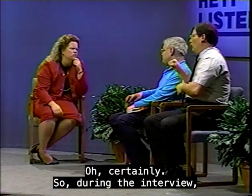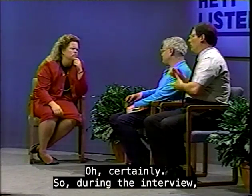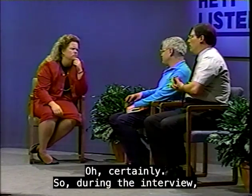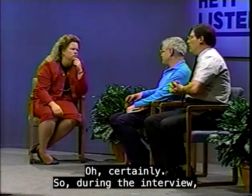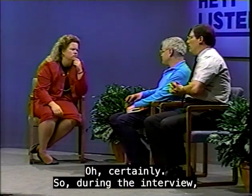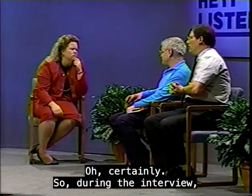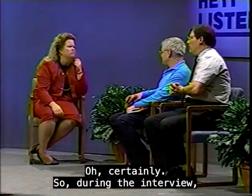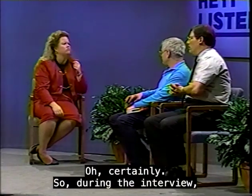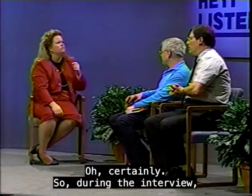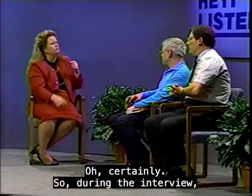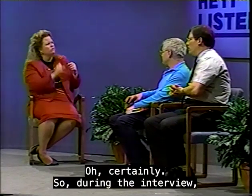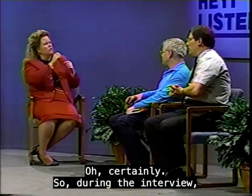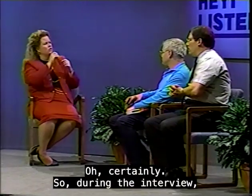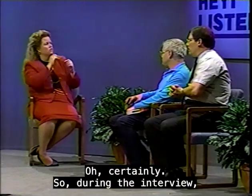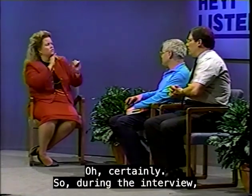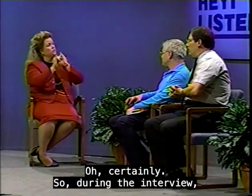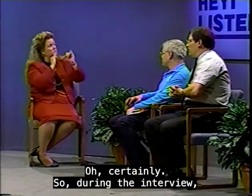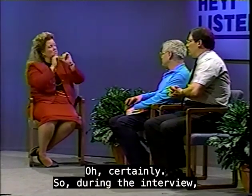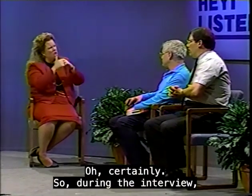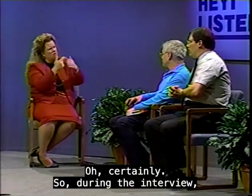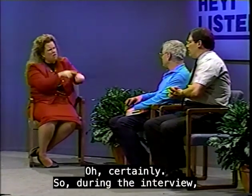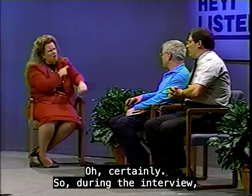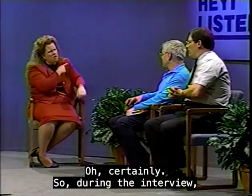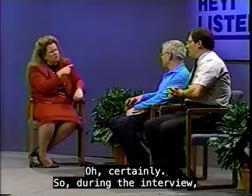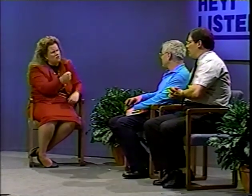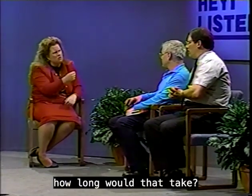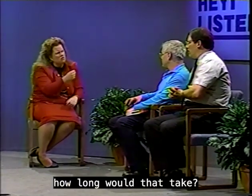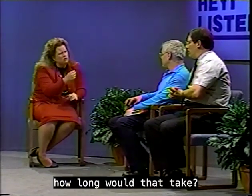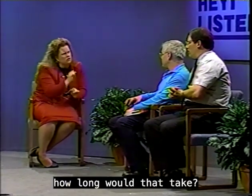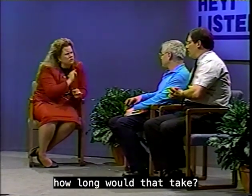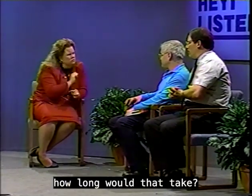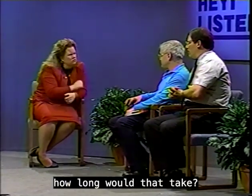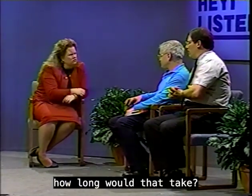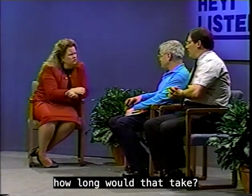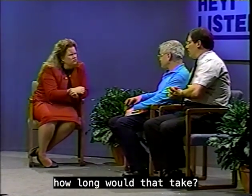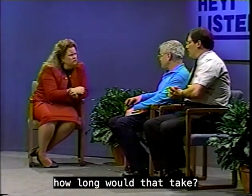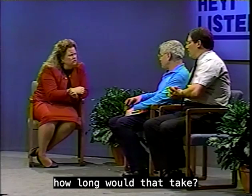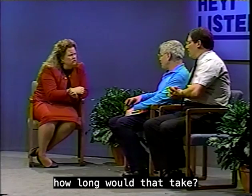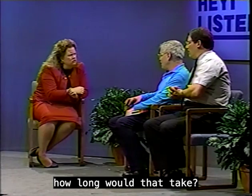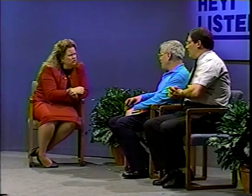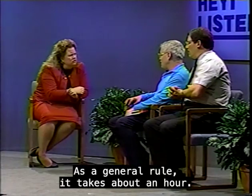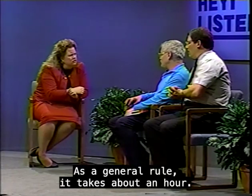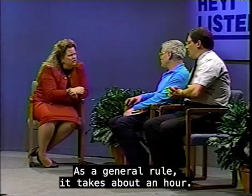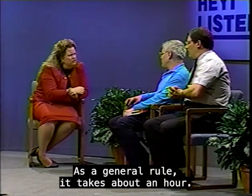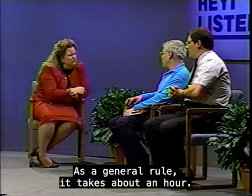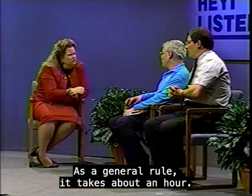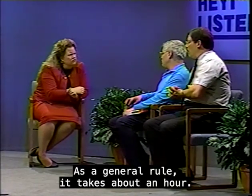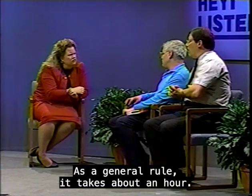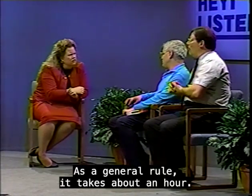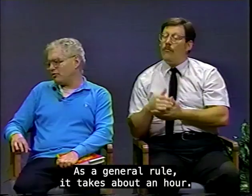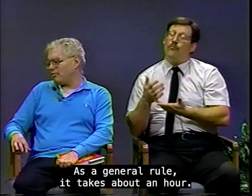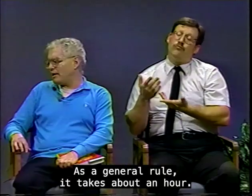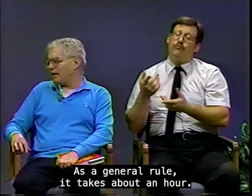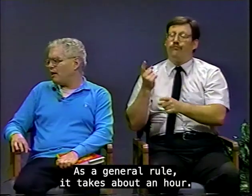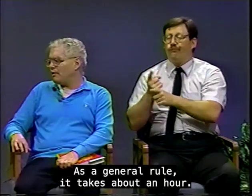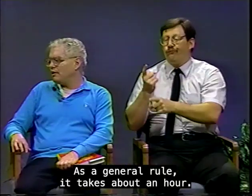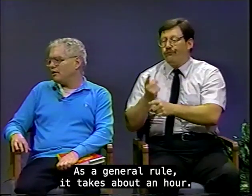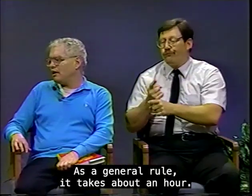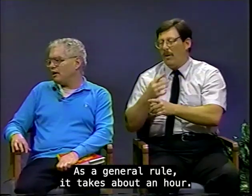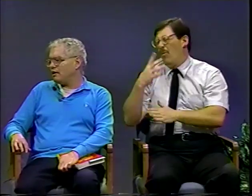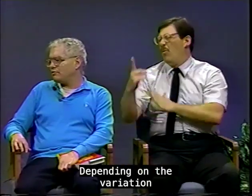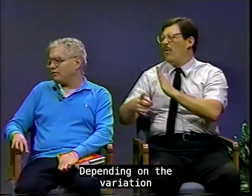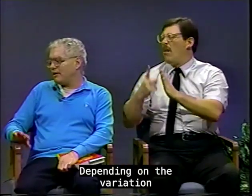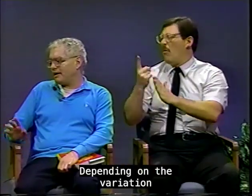Oh, certainly. So during the interview, how long would that take? As a general rule, it takes about an